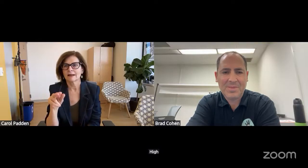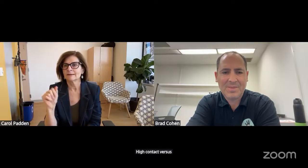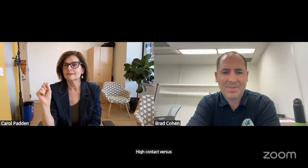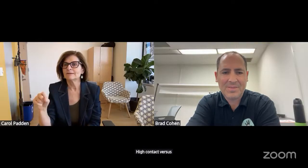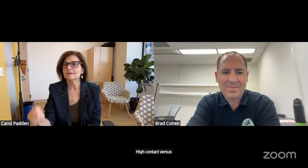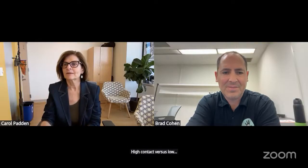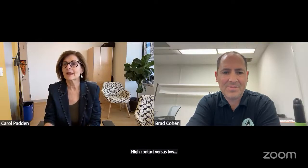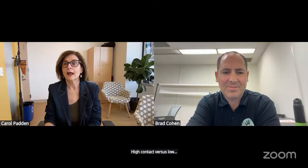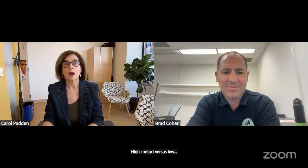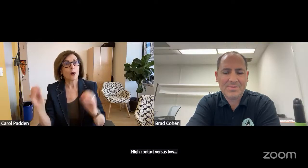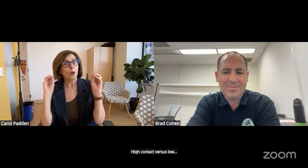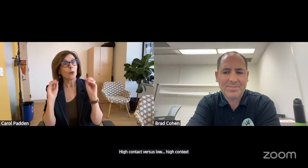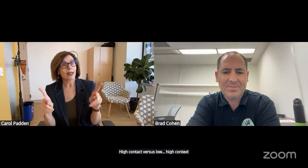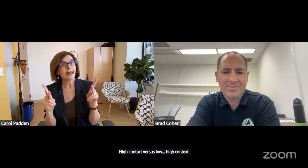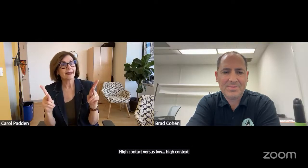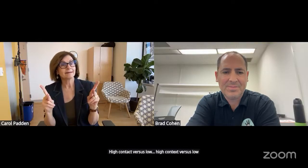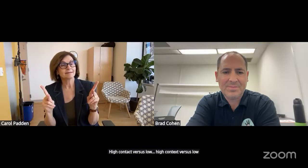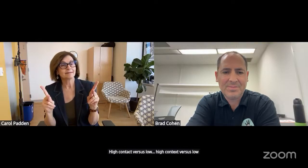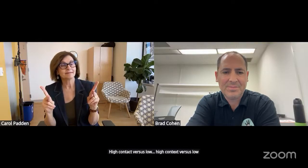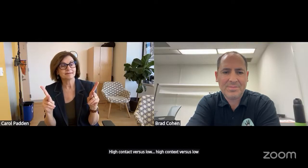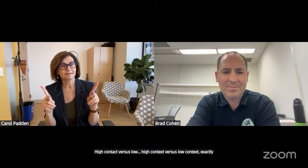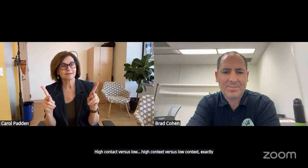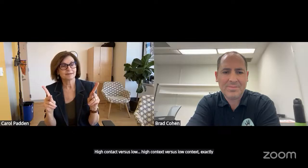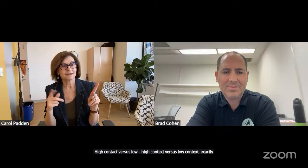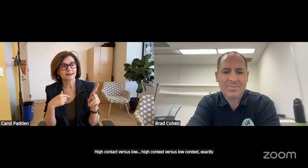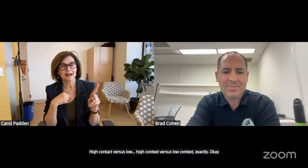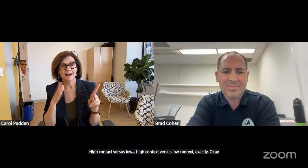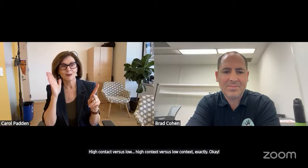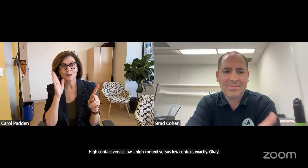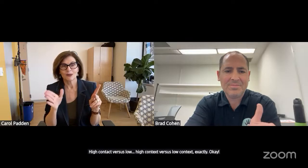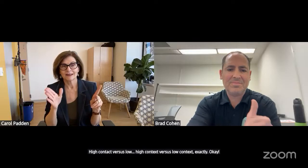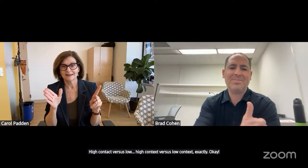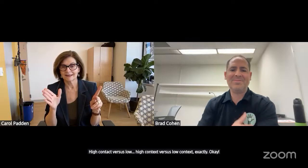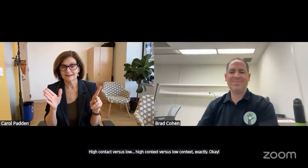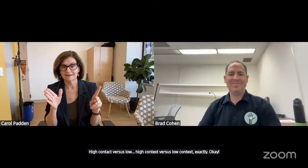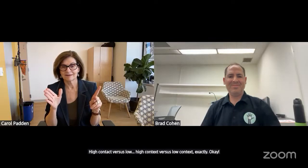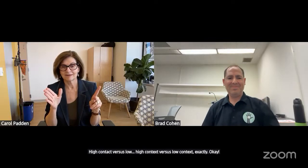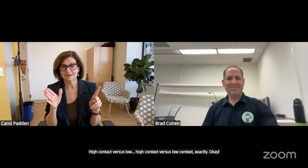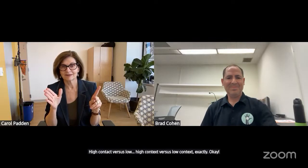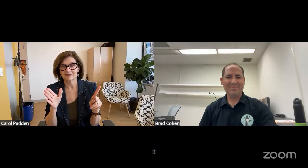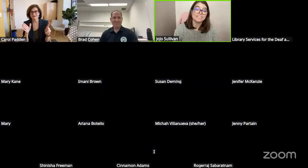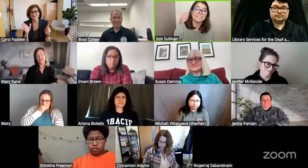High context versus low context. Exactly. Okay. I will